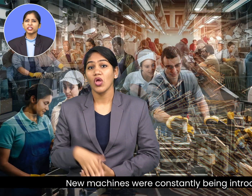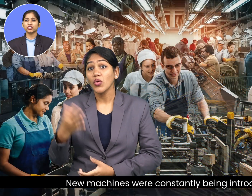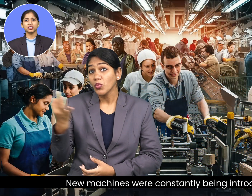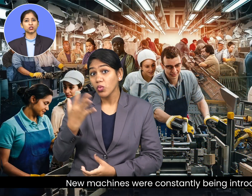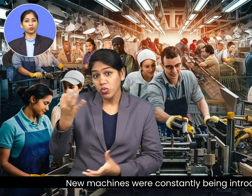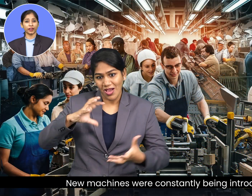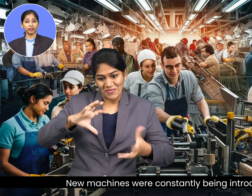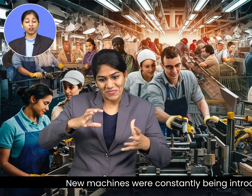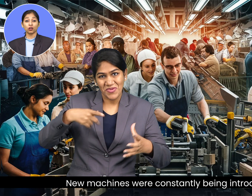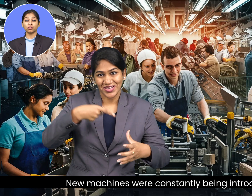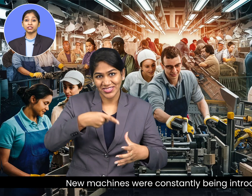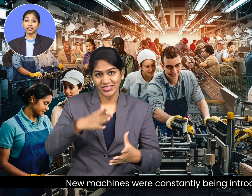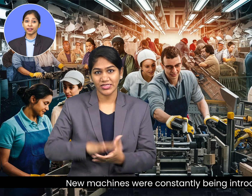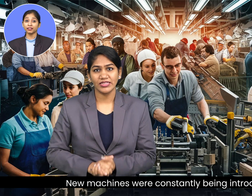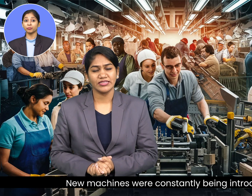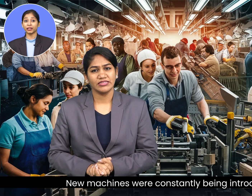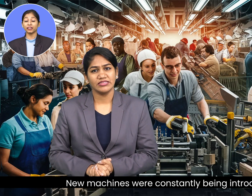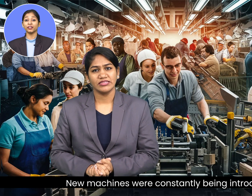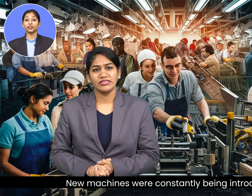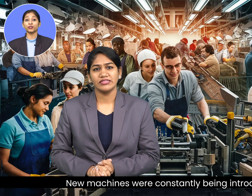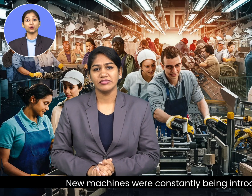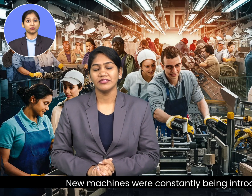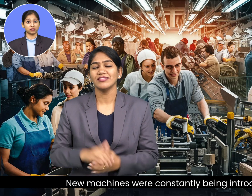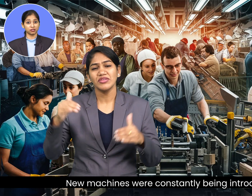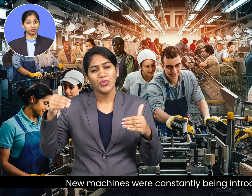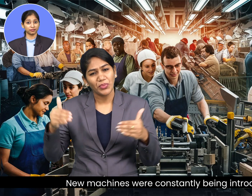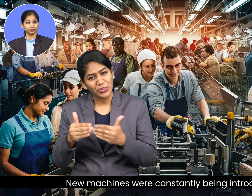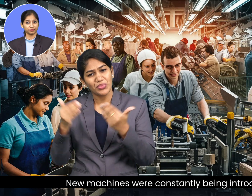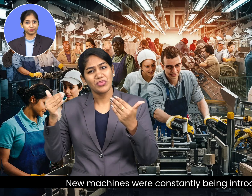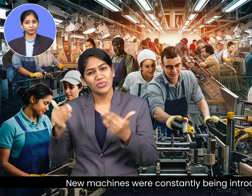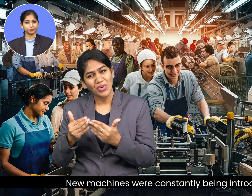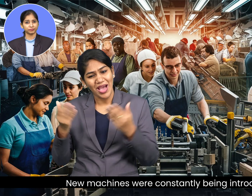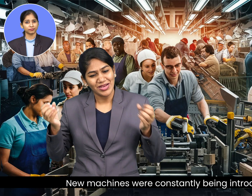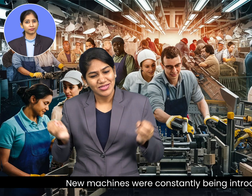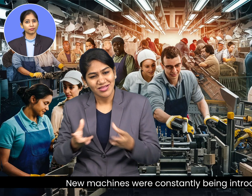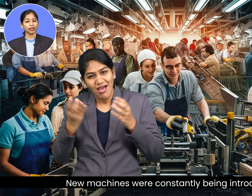New machines were constantly being introduced,